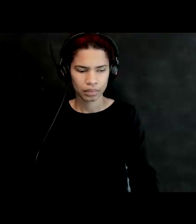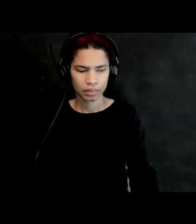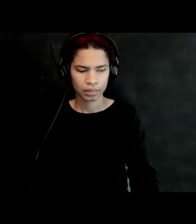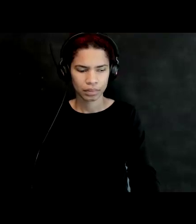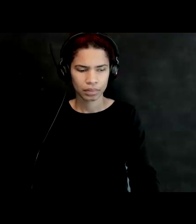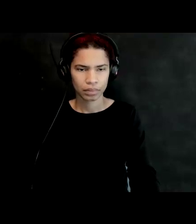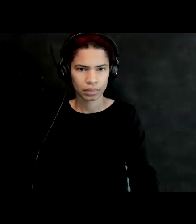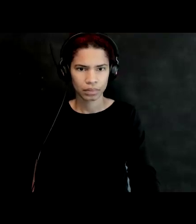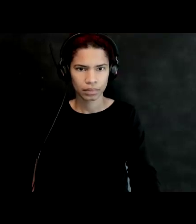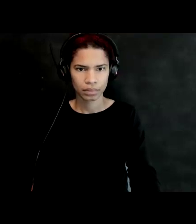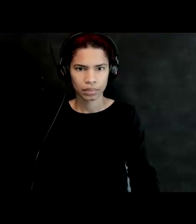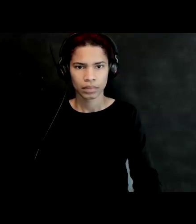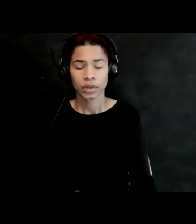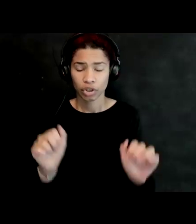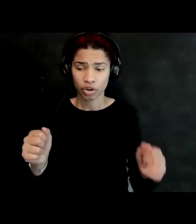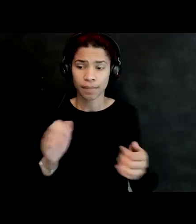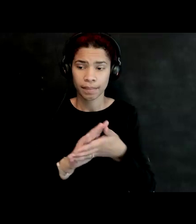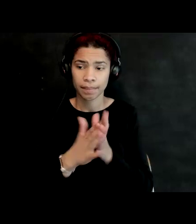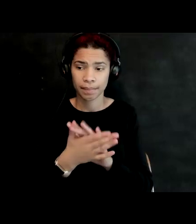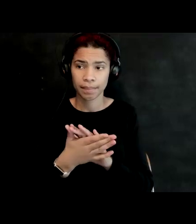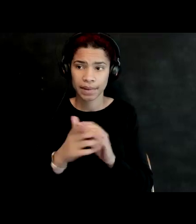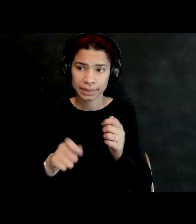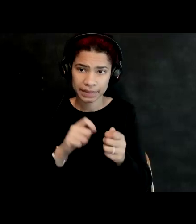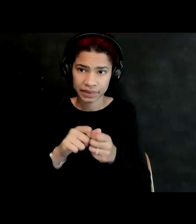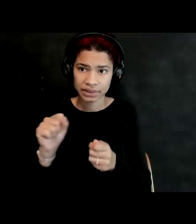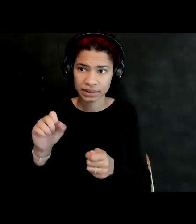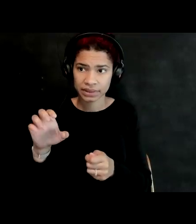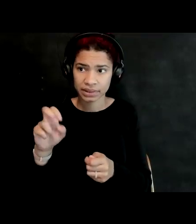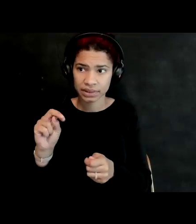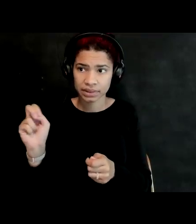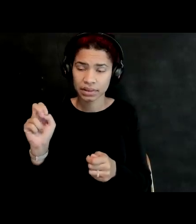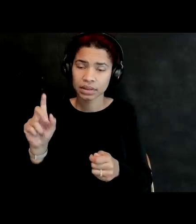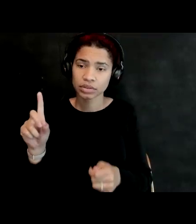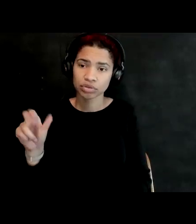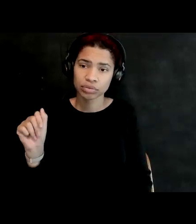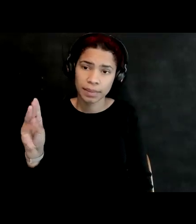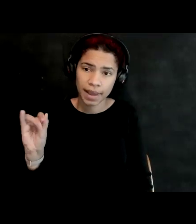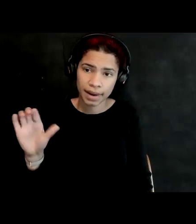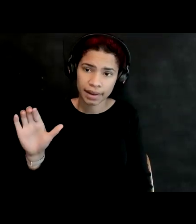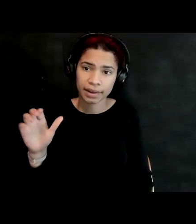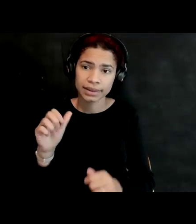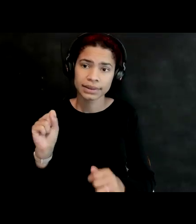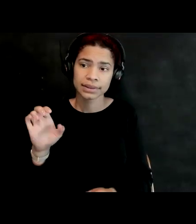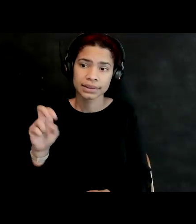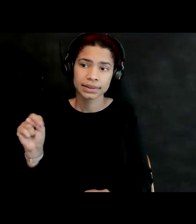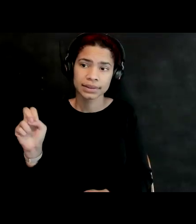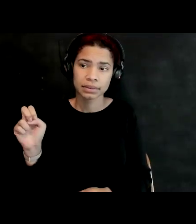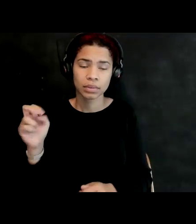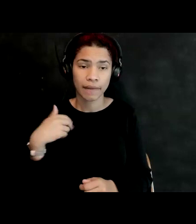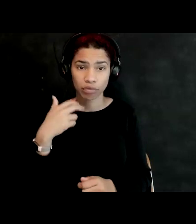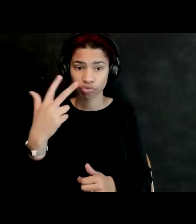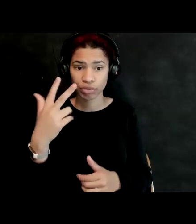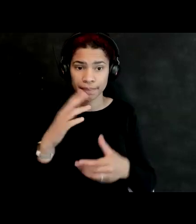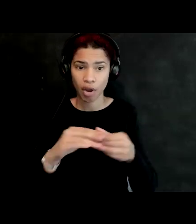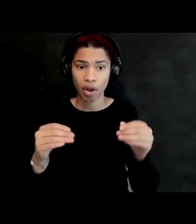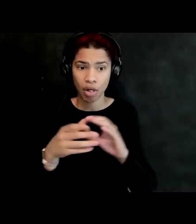Could it maybe become a scene, a dramatic scene? We've got 3 monologues. All we would have to do is